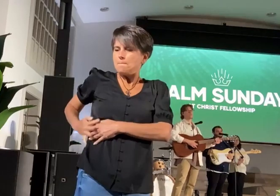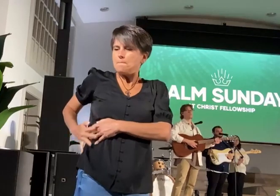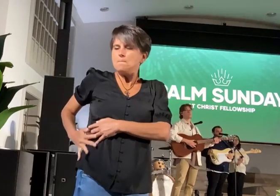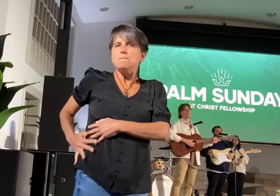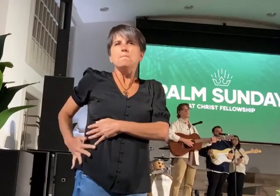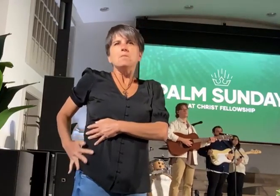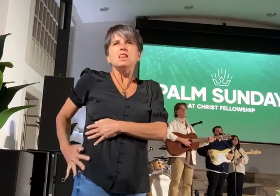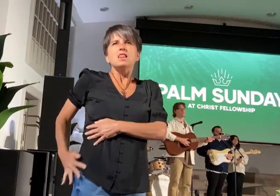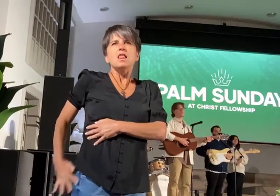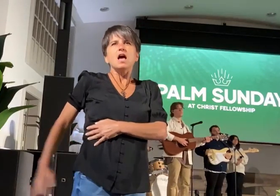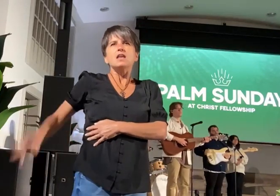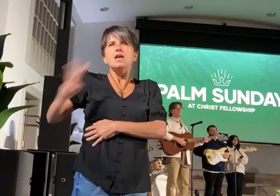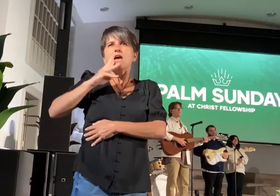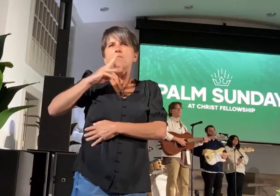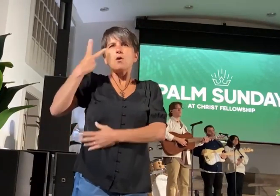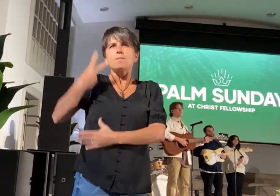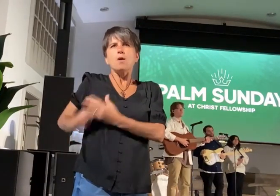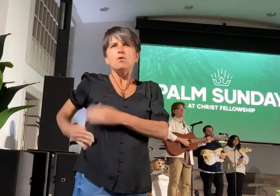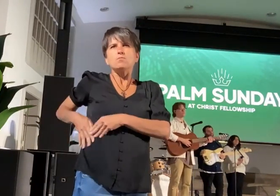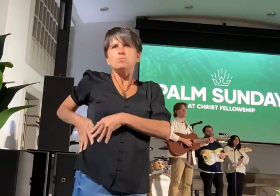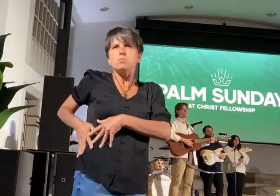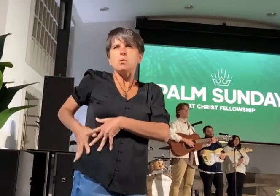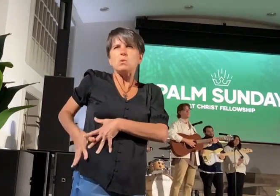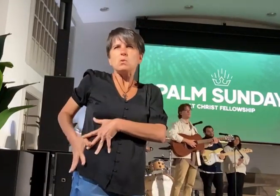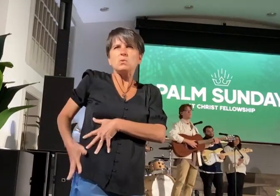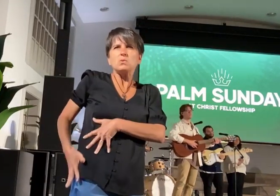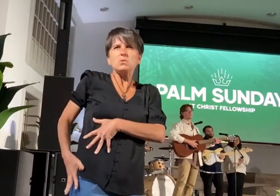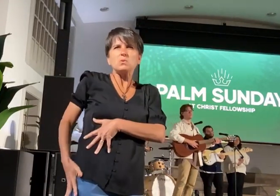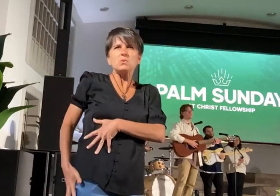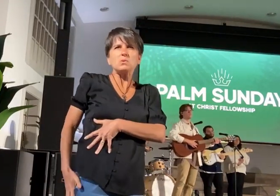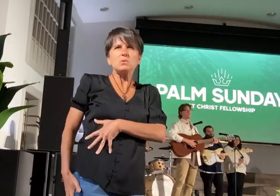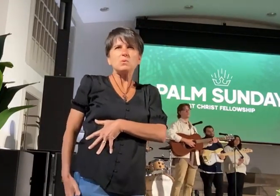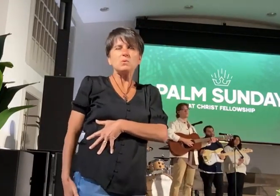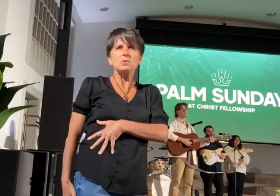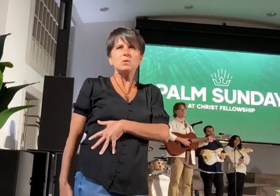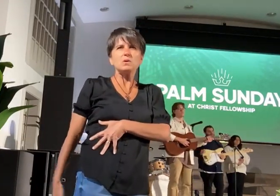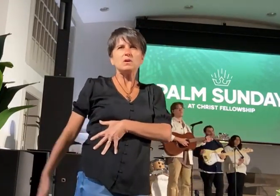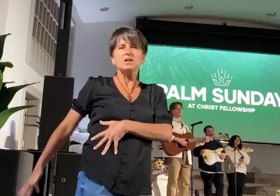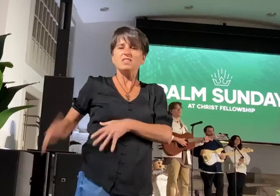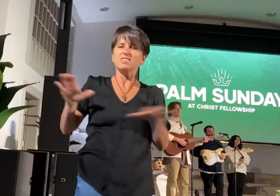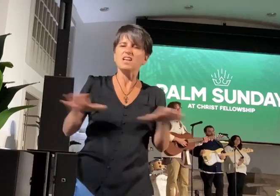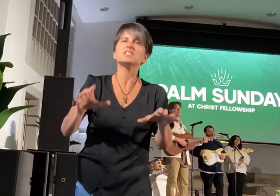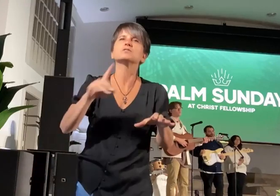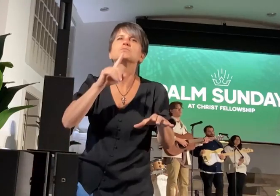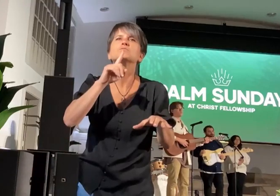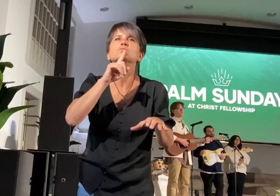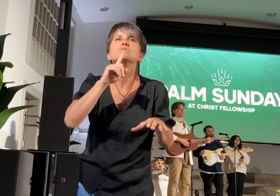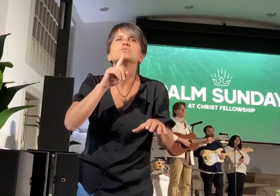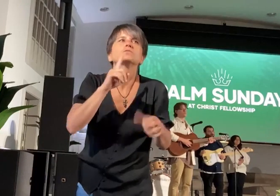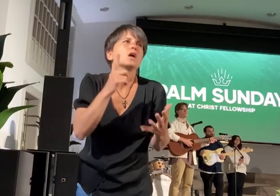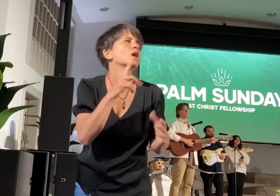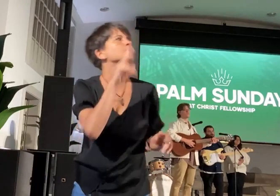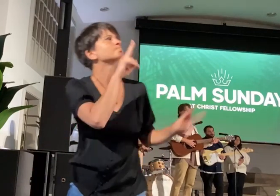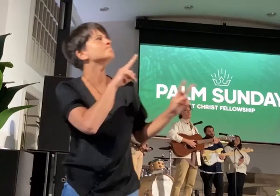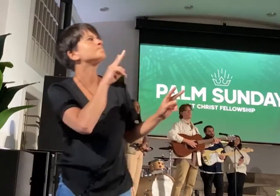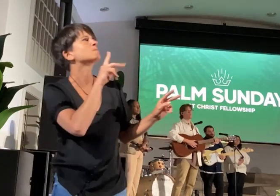I often think about the things that I carry inside of myself. The envy that I